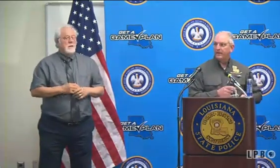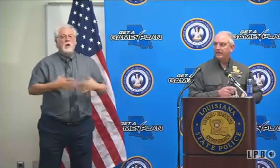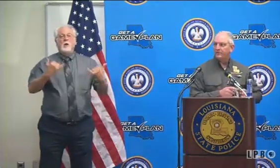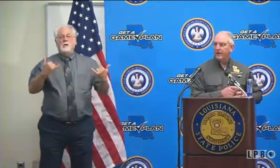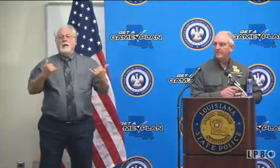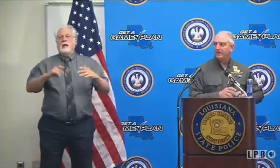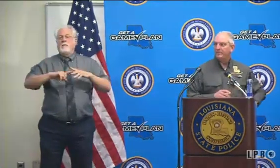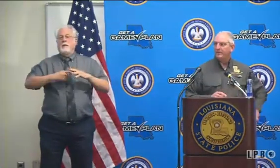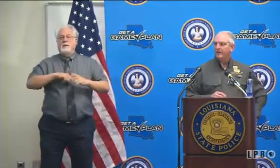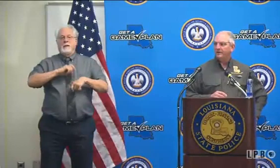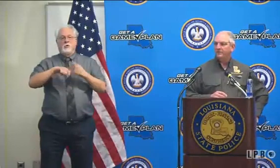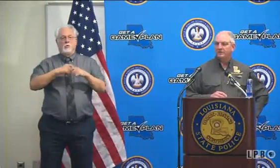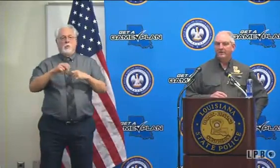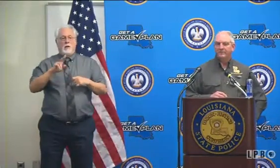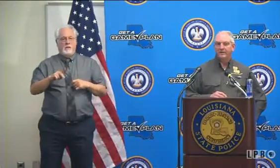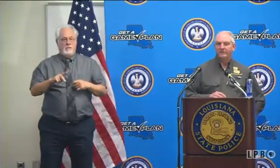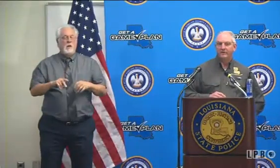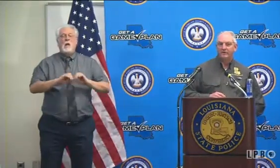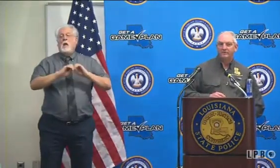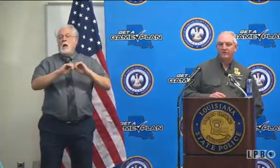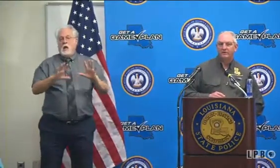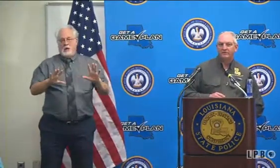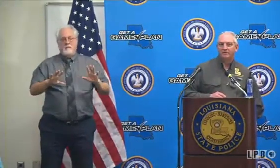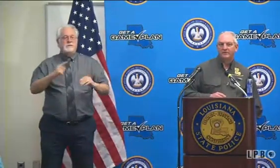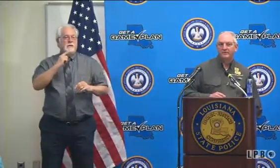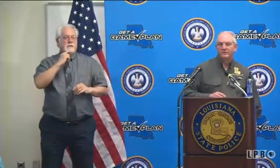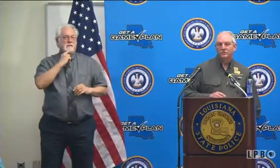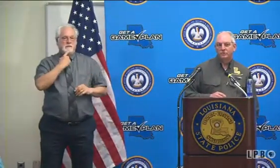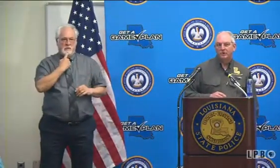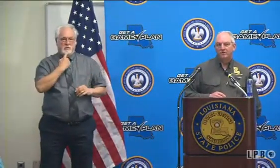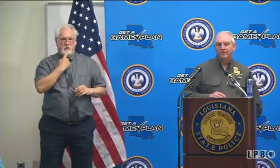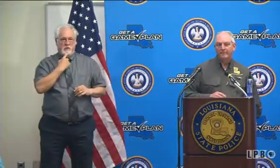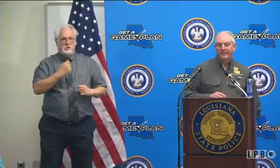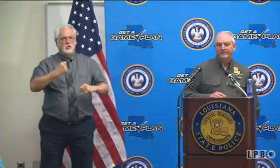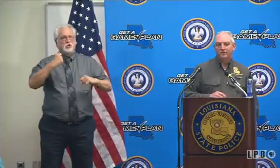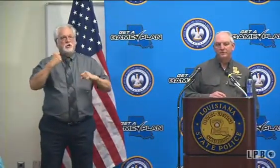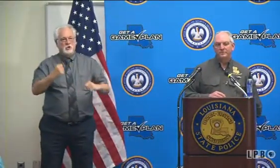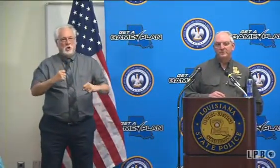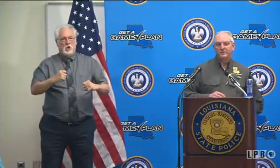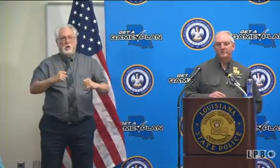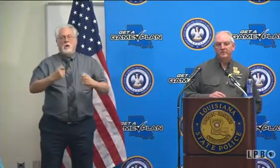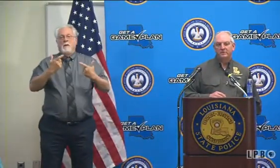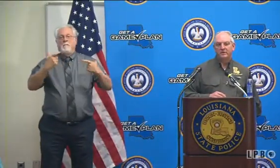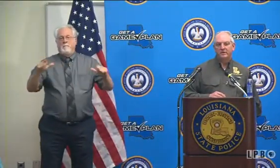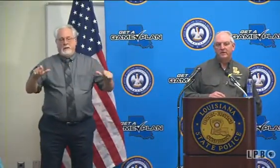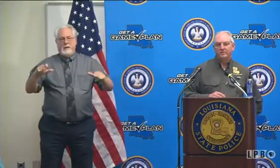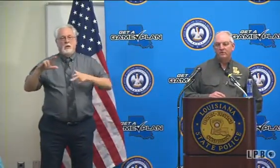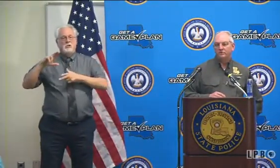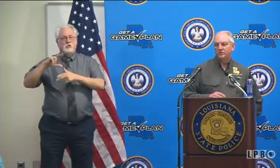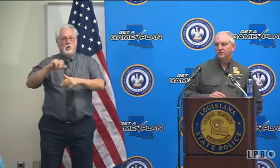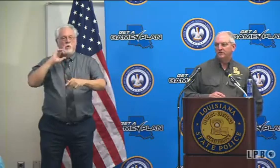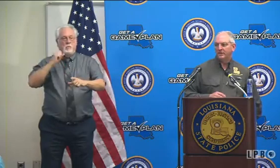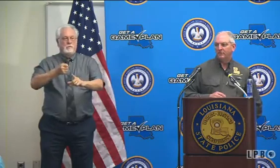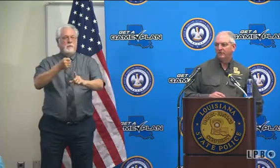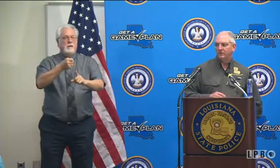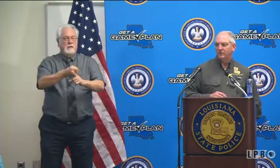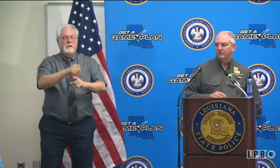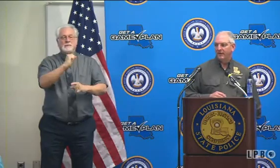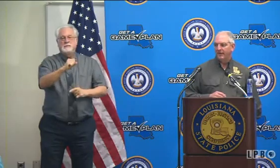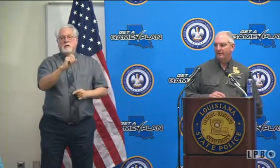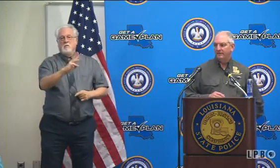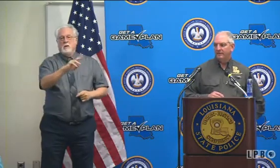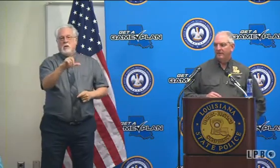Okay, to begin to wrap up, this is obviously a very serious, strong, big storm system that's going to come onshore in